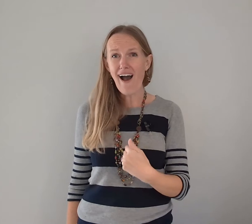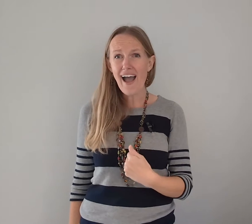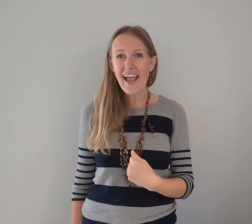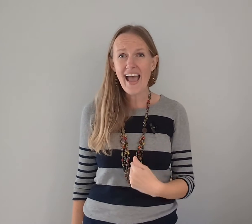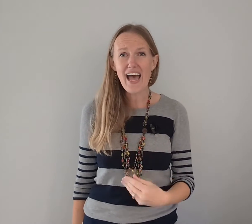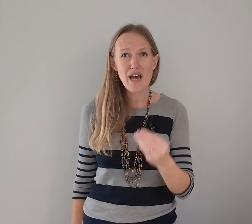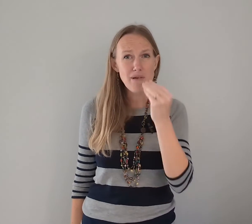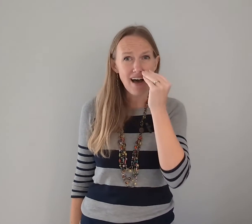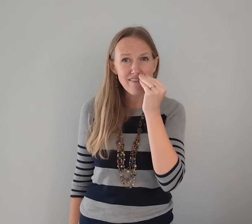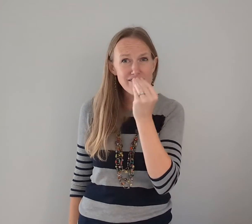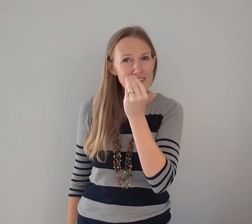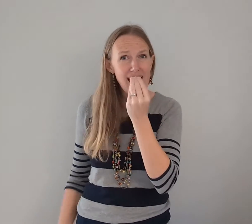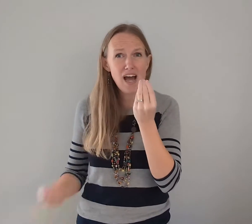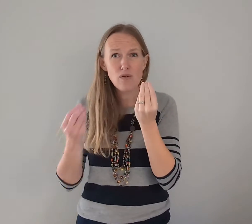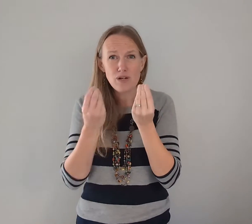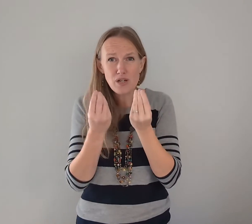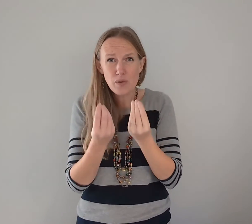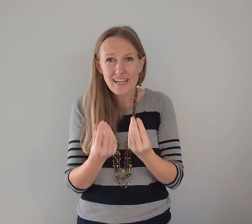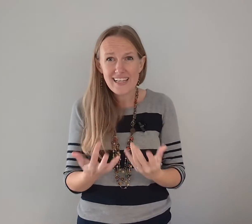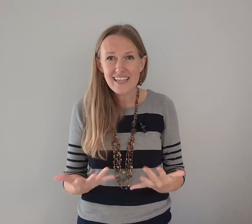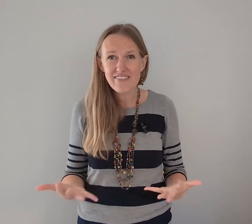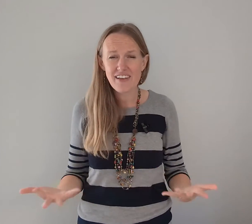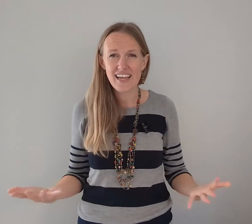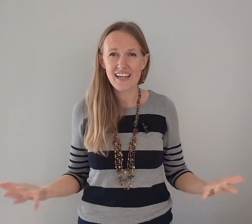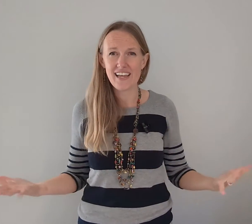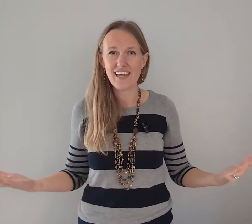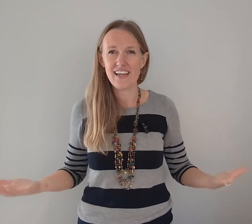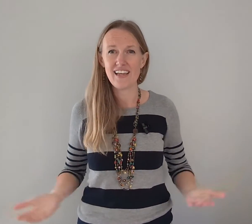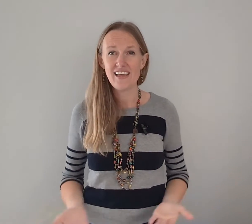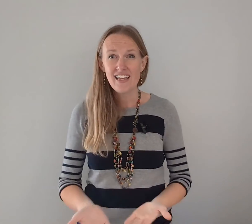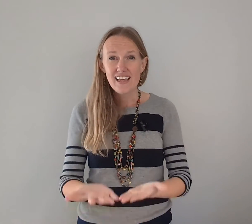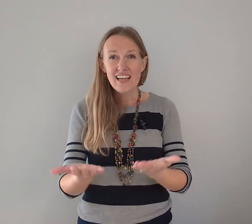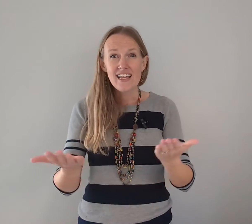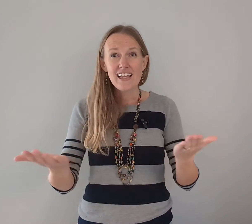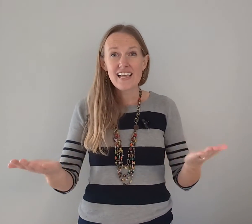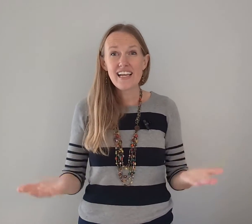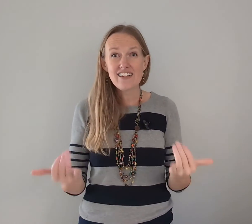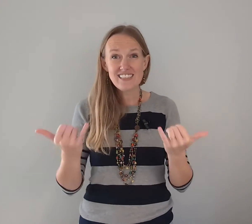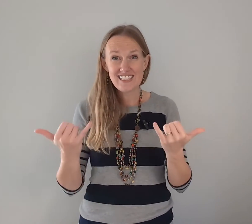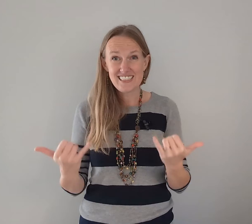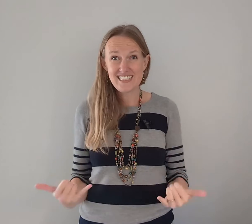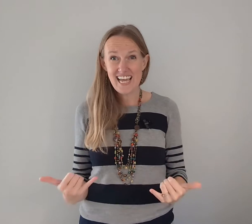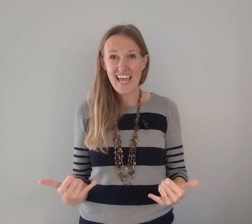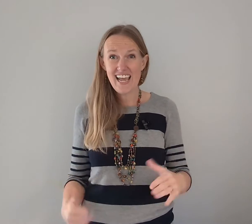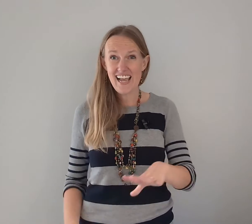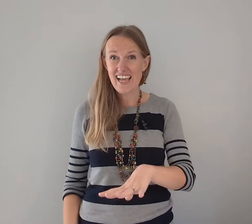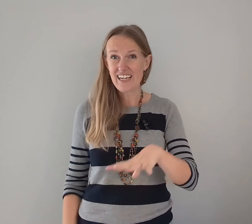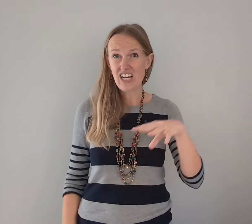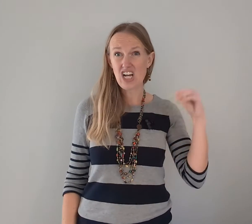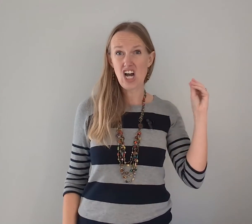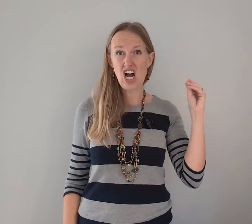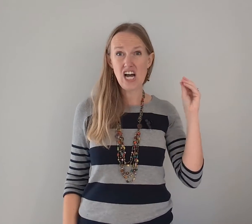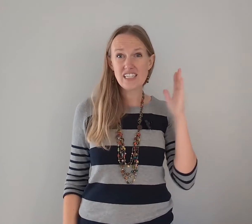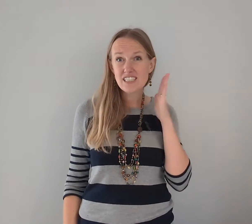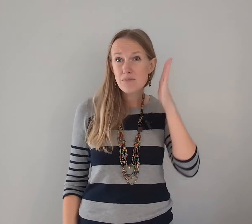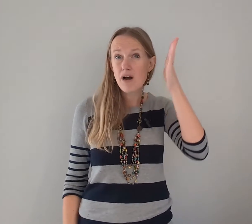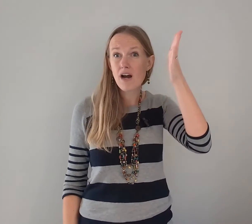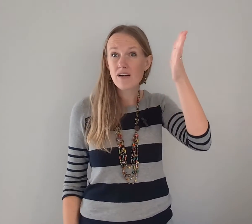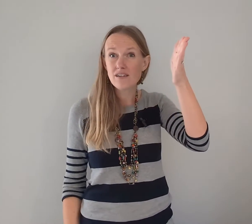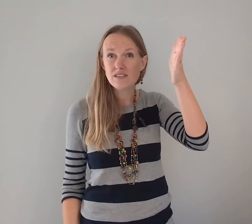I am a flower quickly fading, here today and gone tomorrow. So I'm